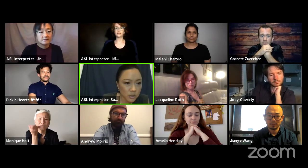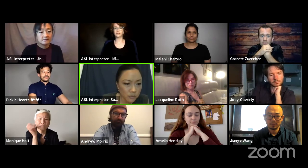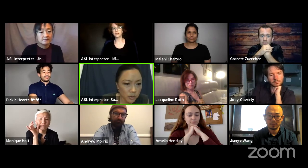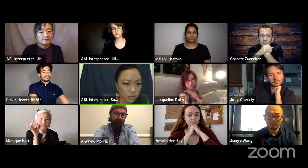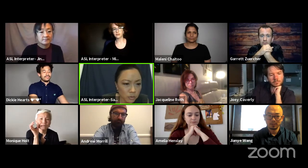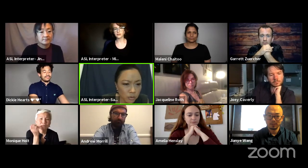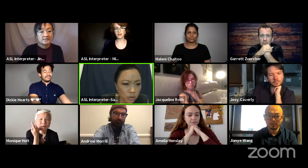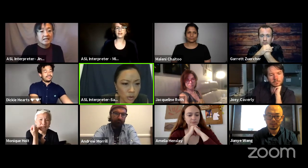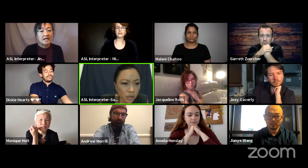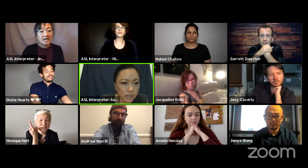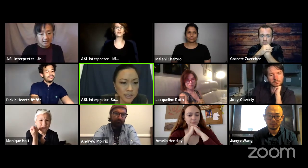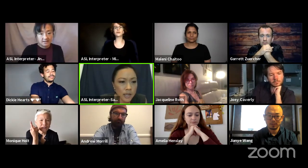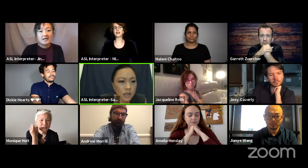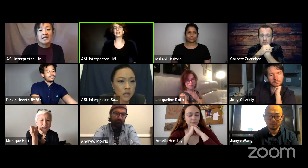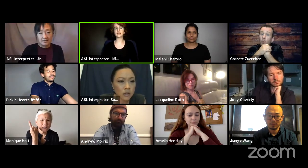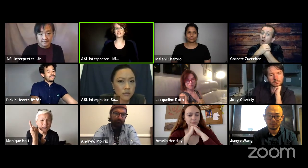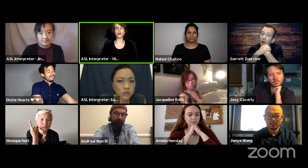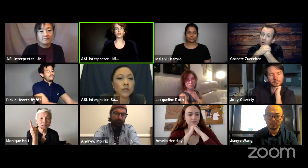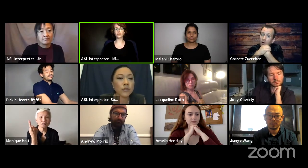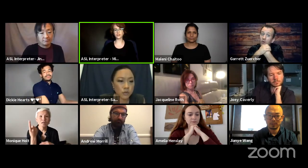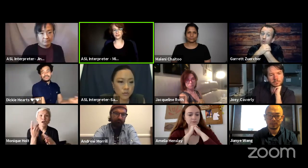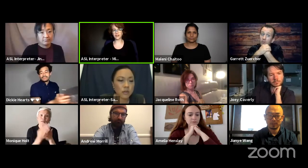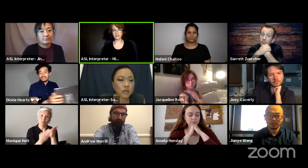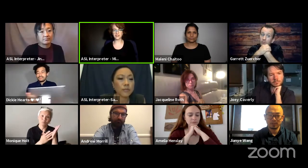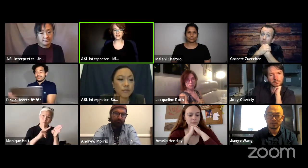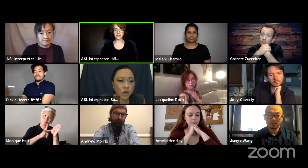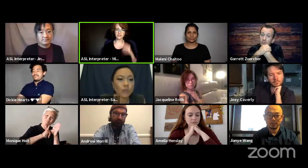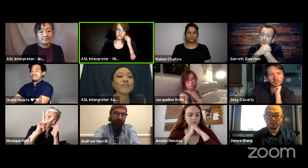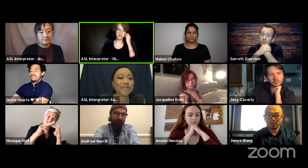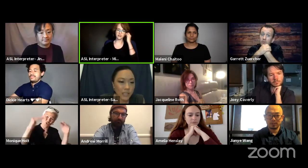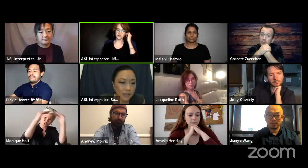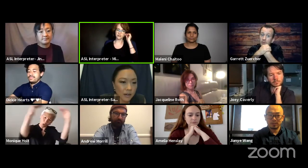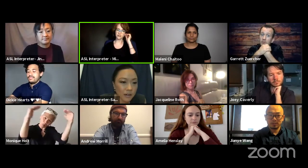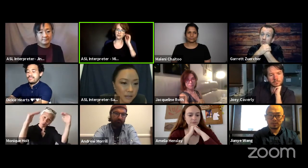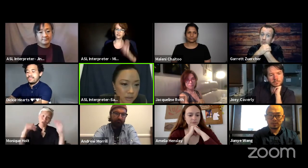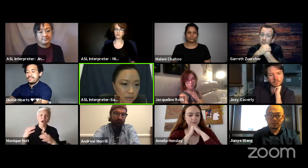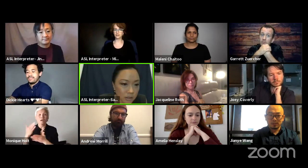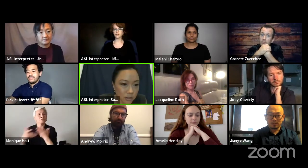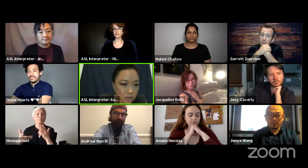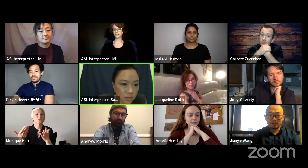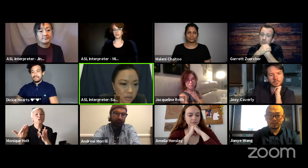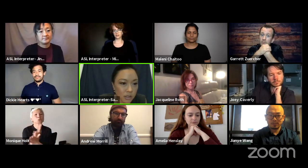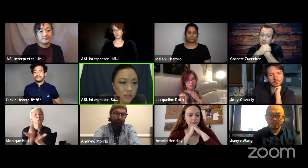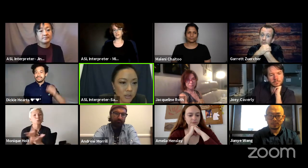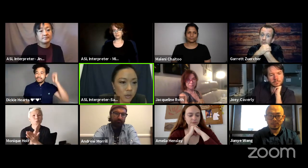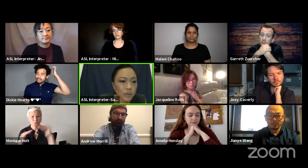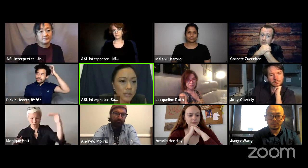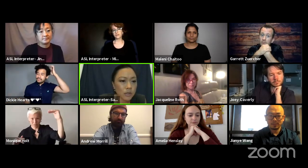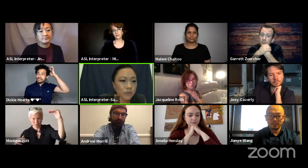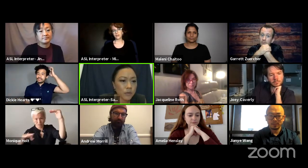interview? Interviewed animators all over the United States. Got it, thank you. And so I was looking for some